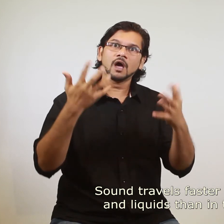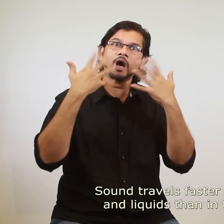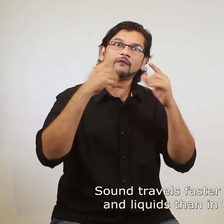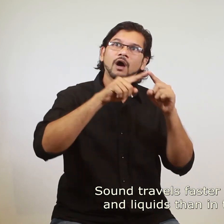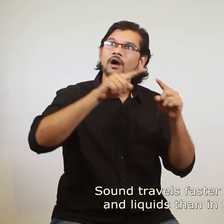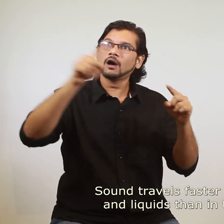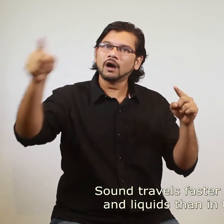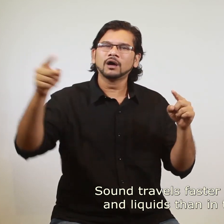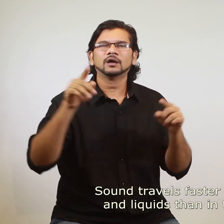Faster.